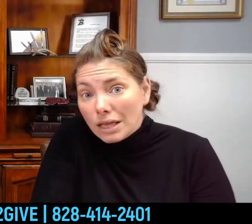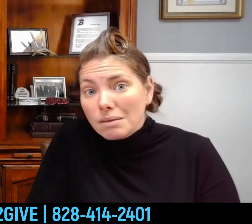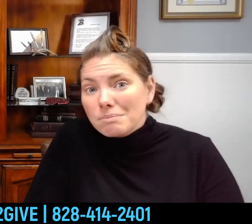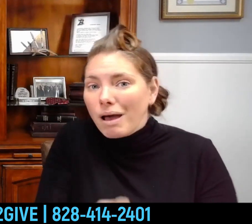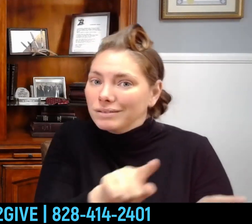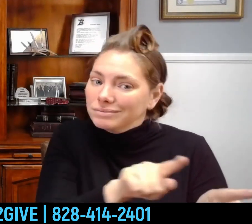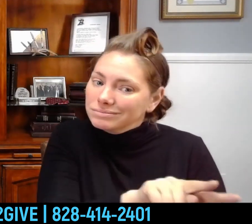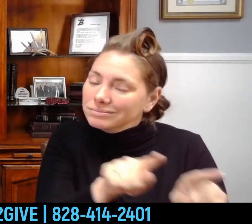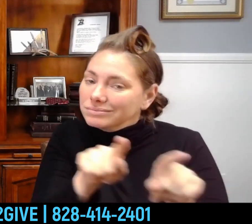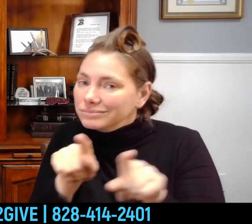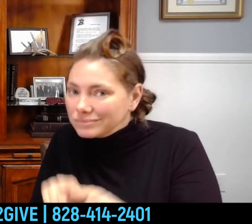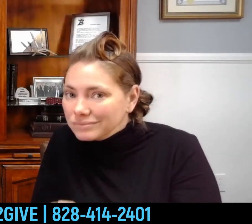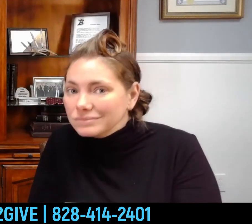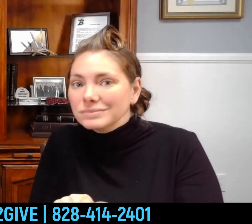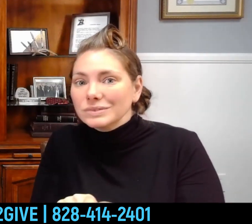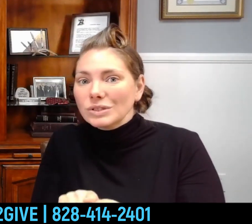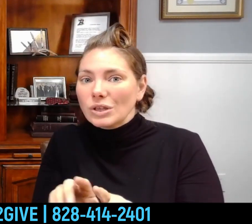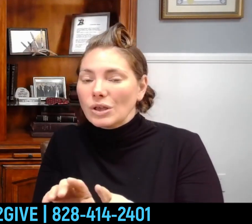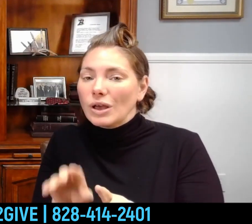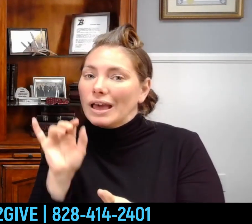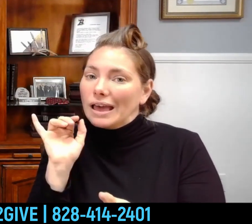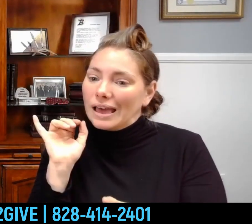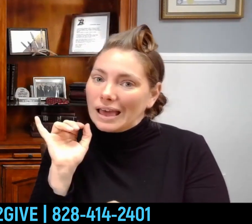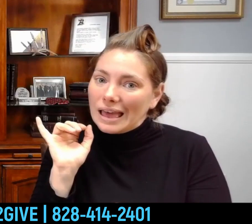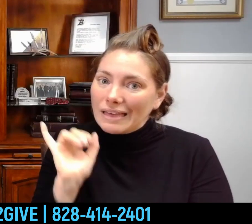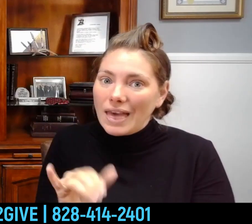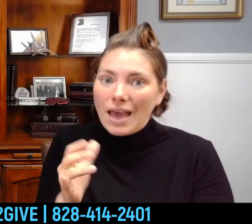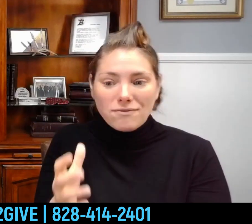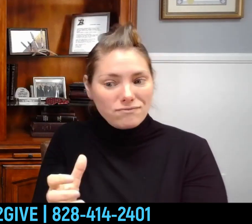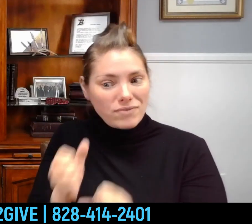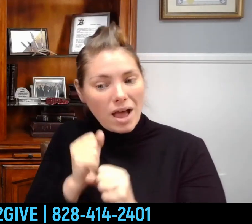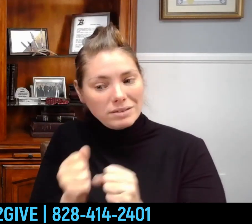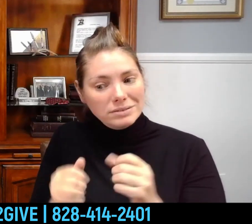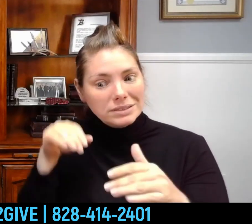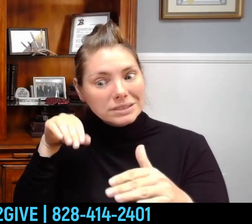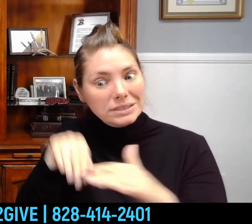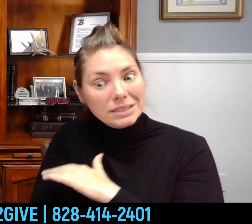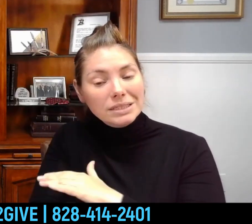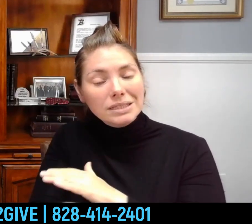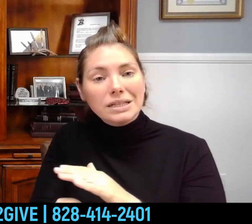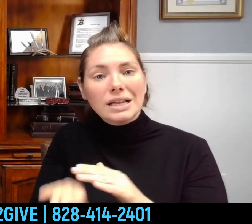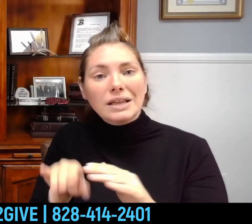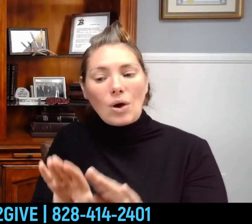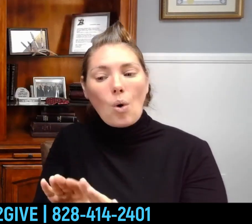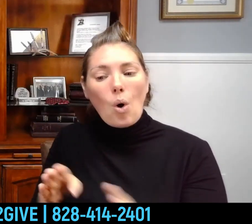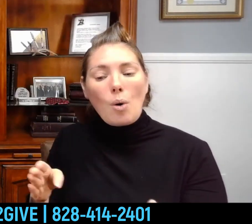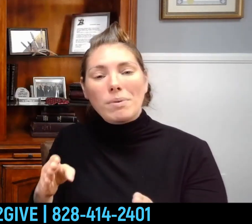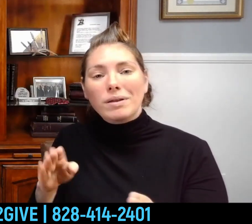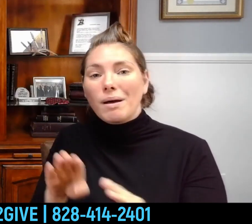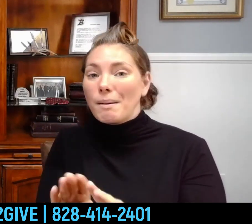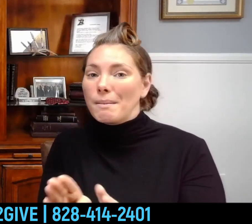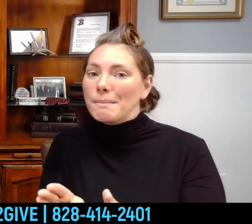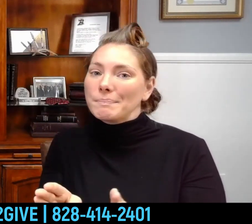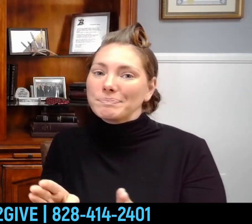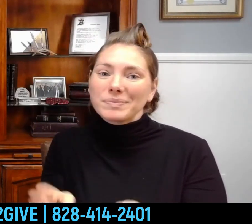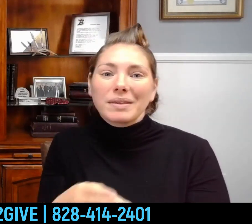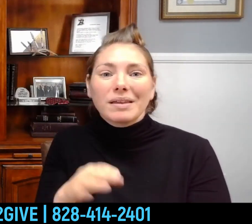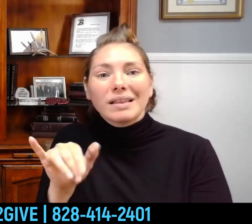the same time, it has also opened up a door, Pandora's box, so to speak, where